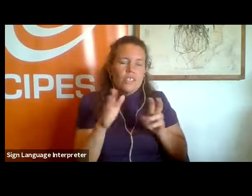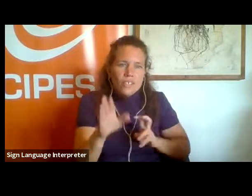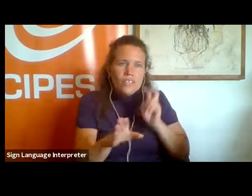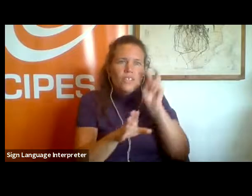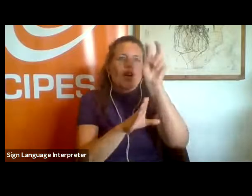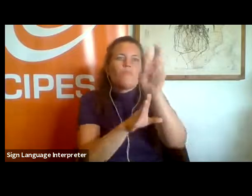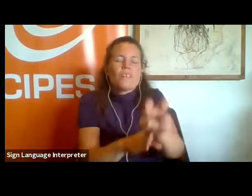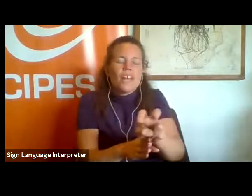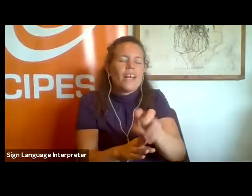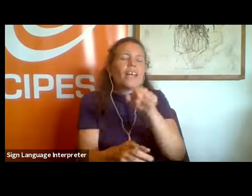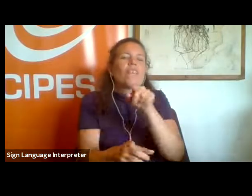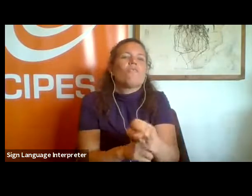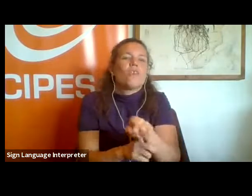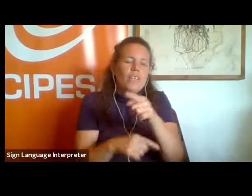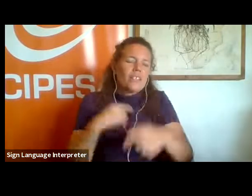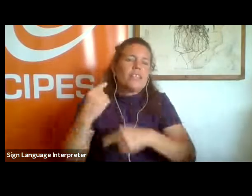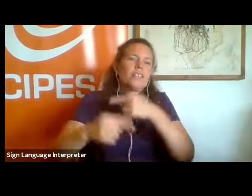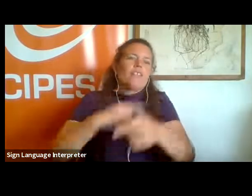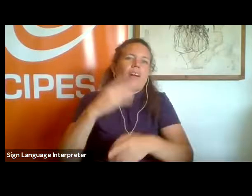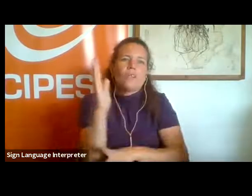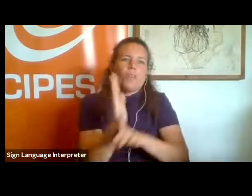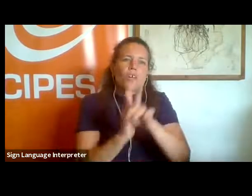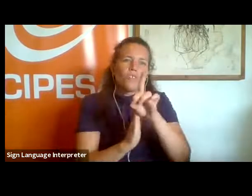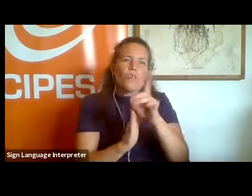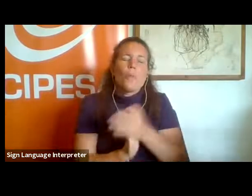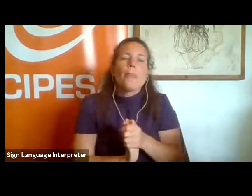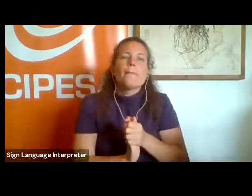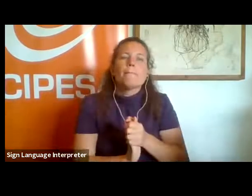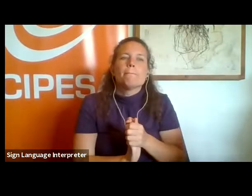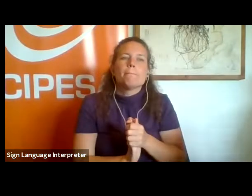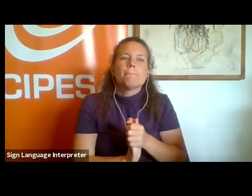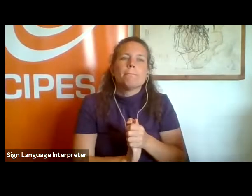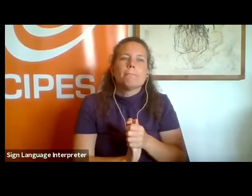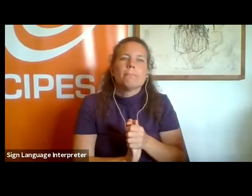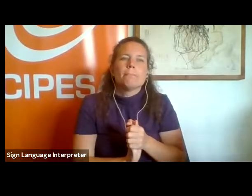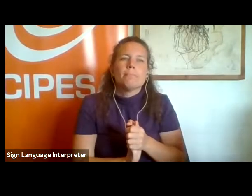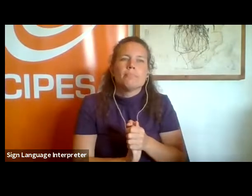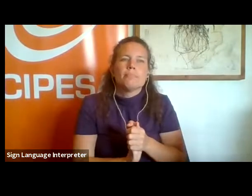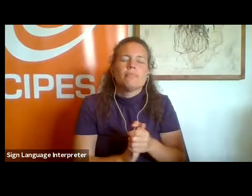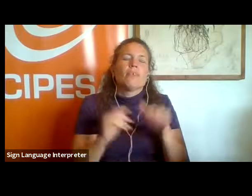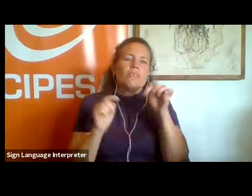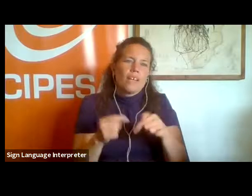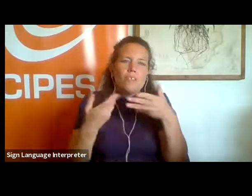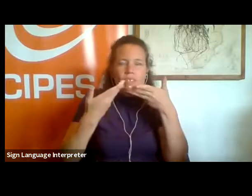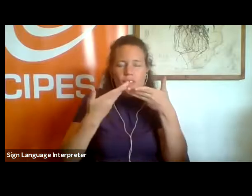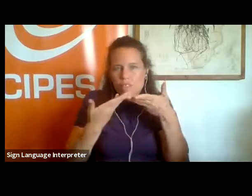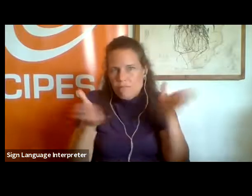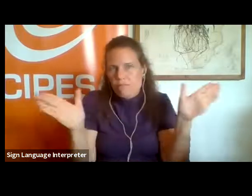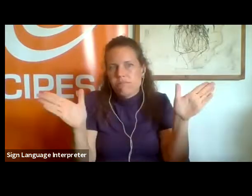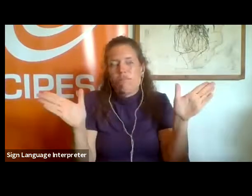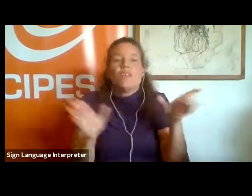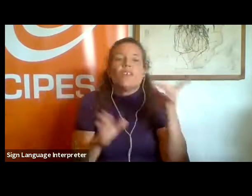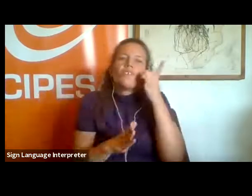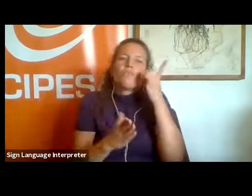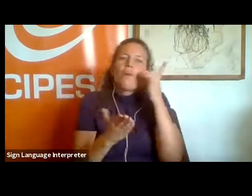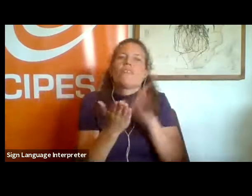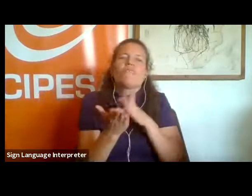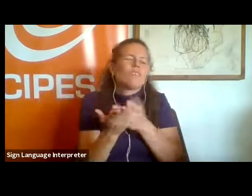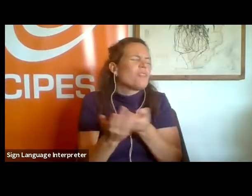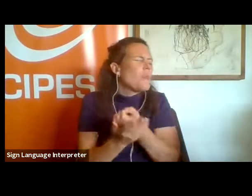that development. So we've seen the access or the advent of smartphones that are now widely accessible, and a lot of